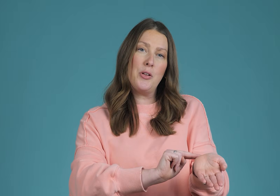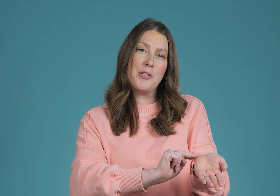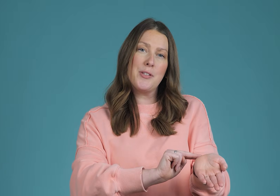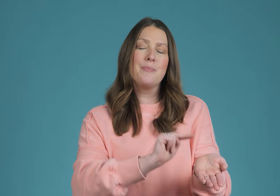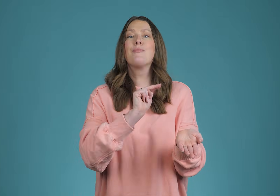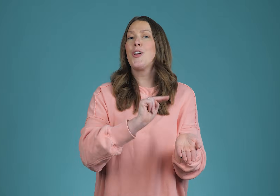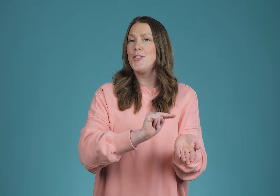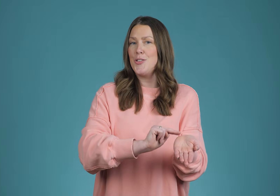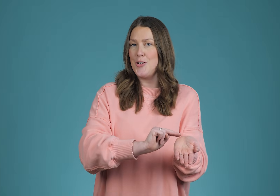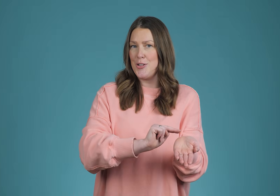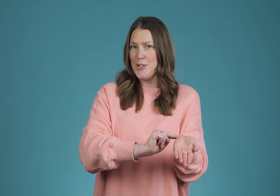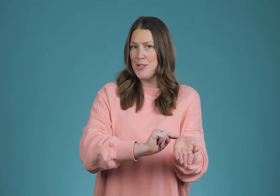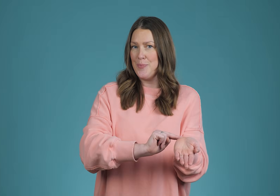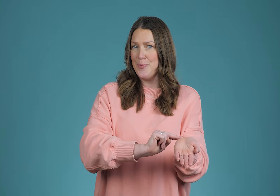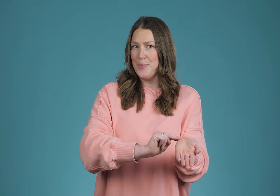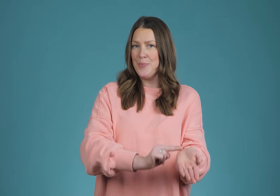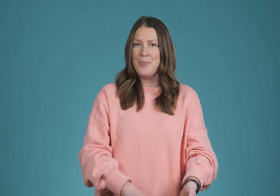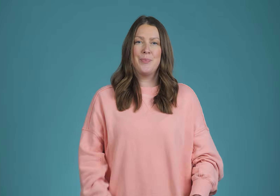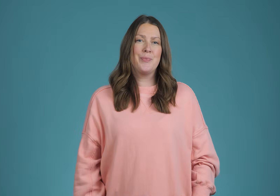pulse. Nurse.